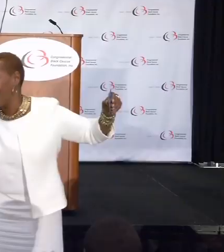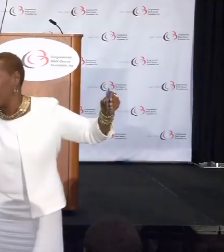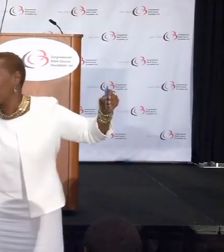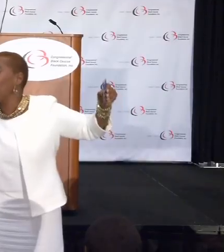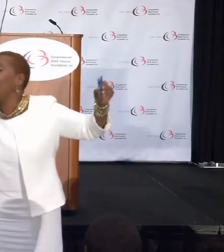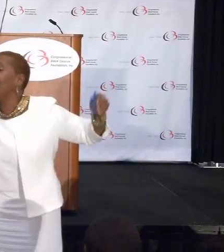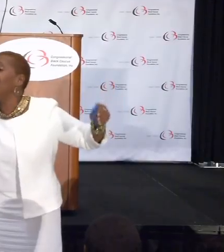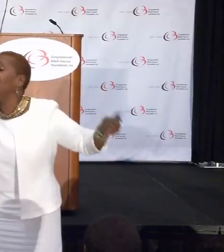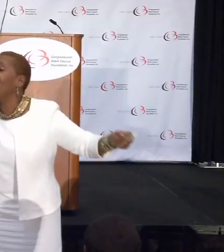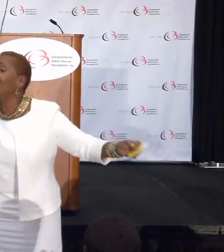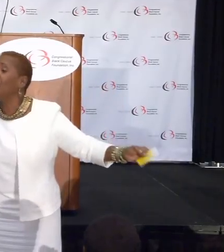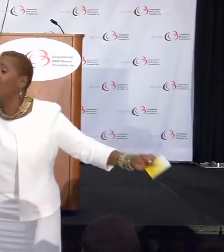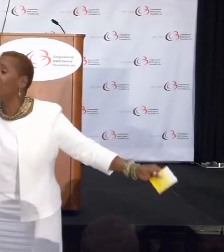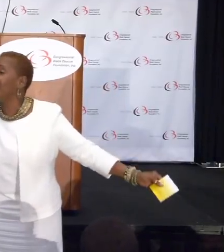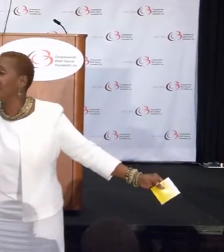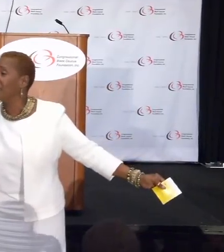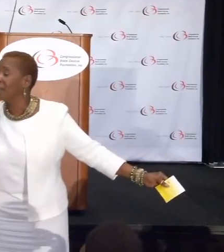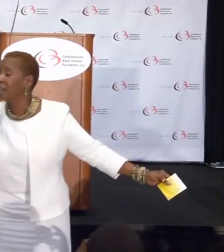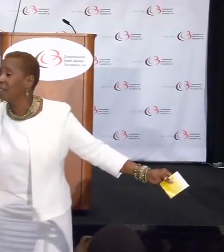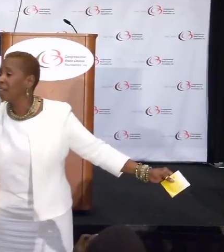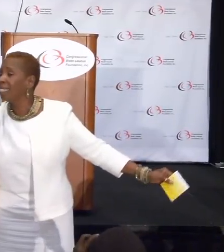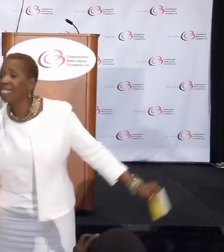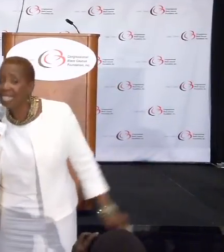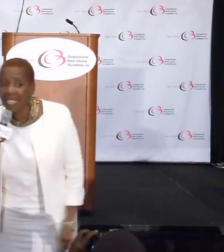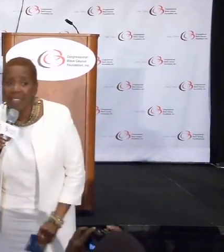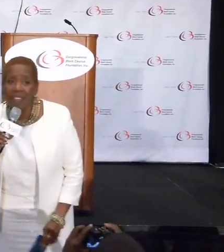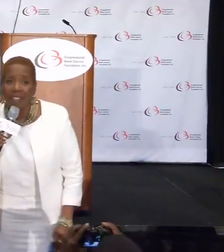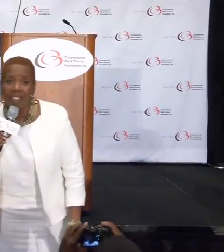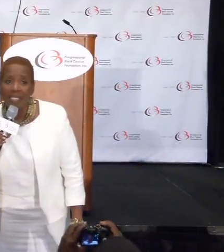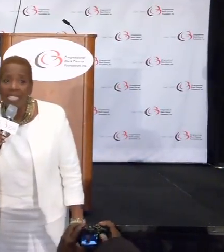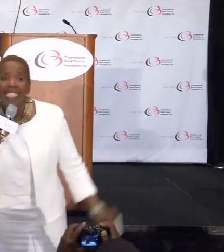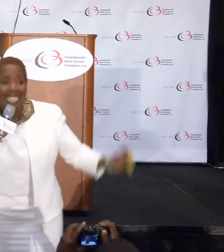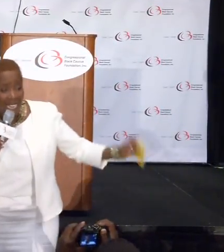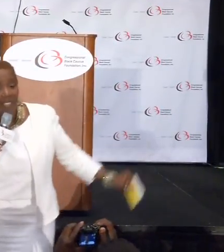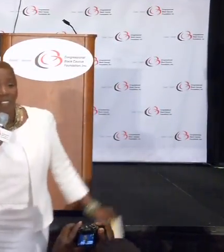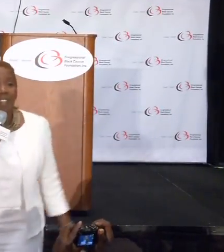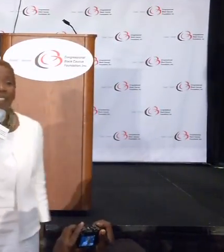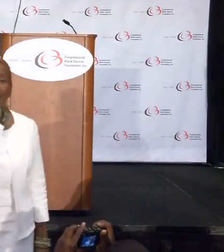it. Stop waiting till you have more money. Just give.